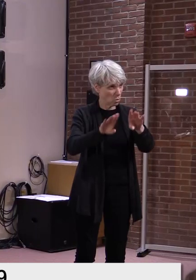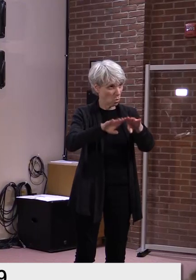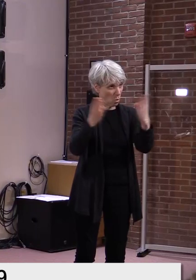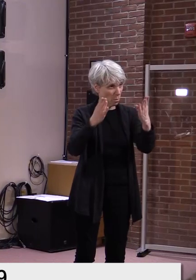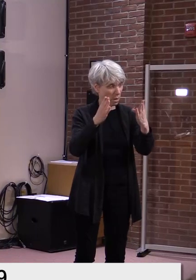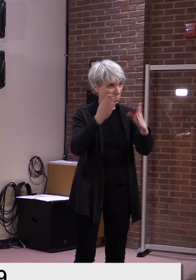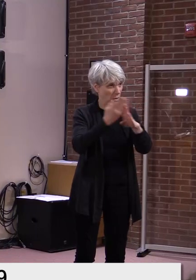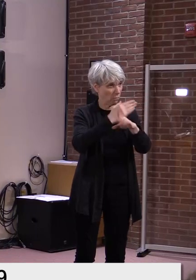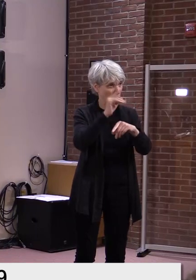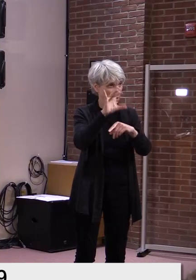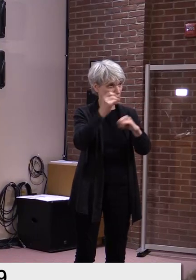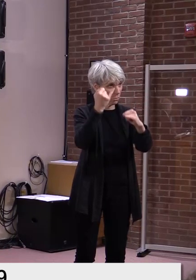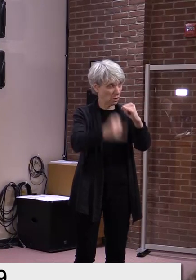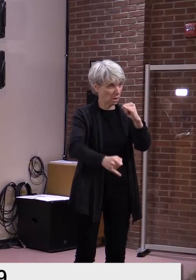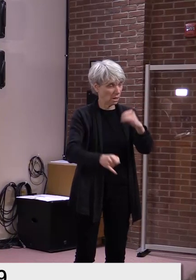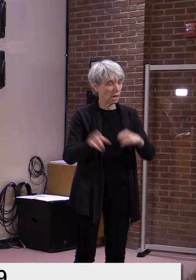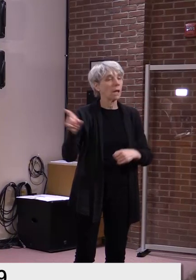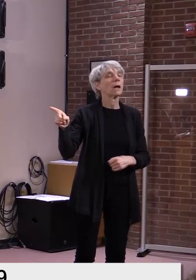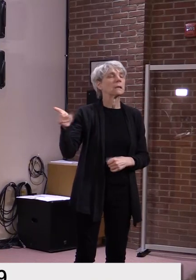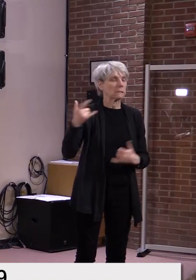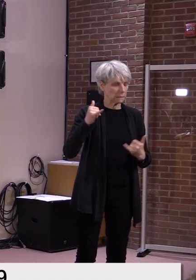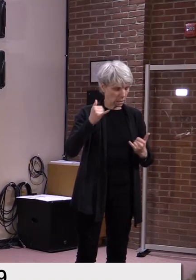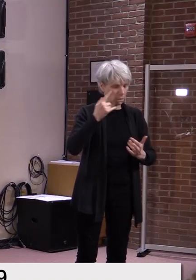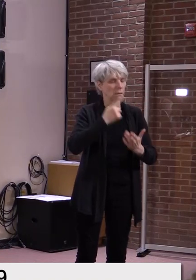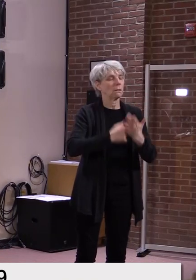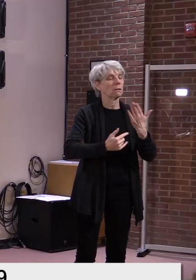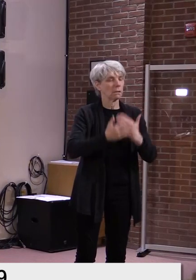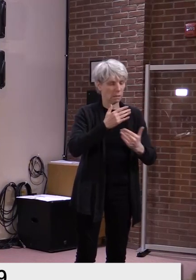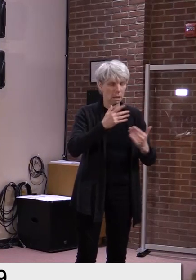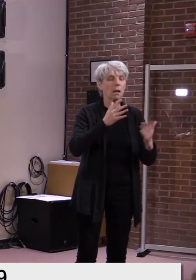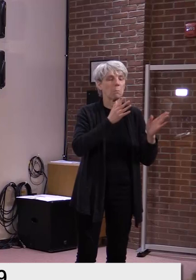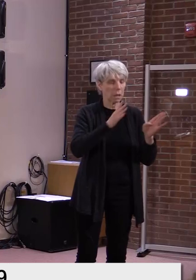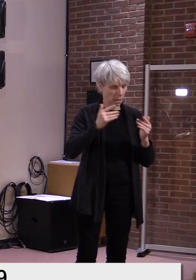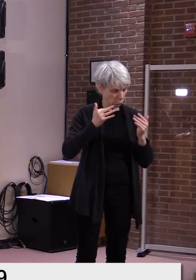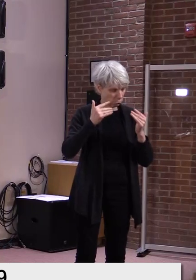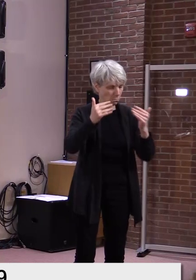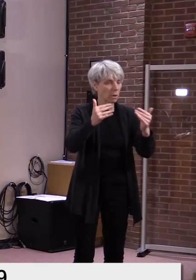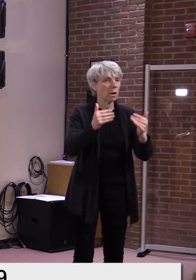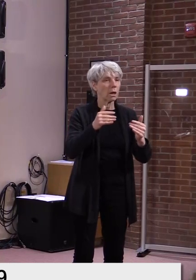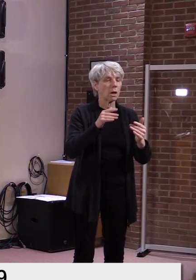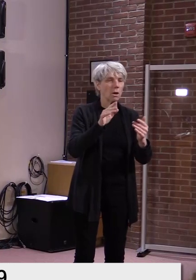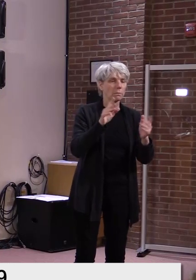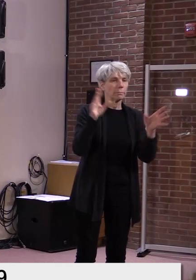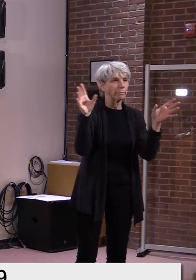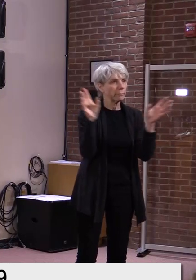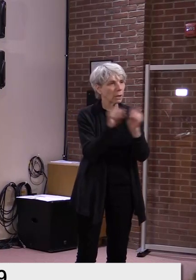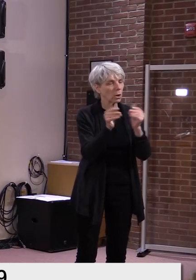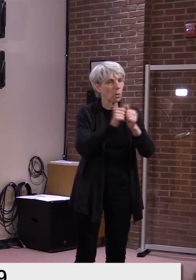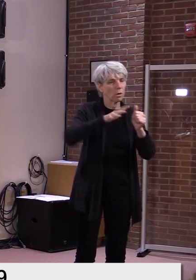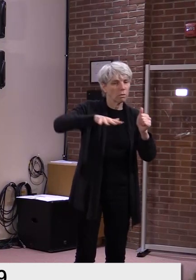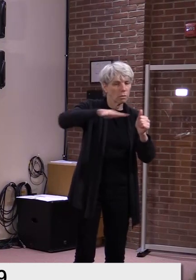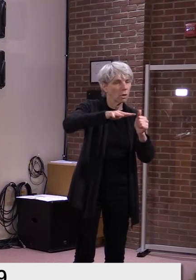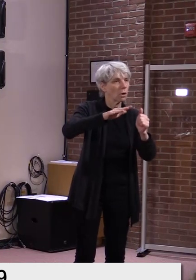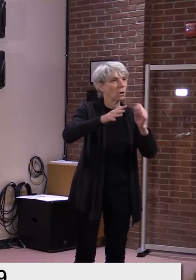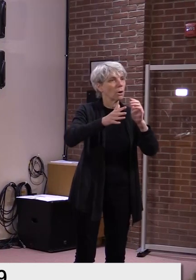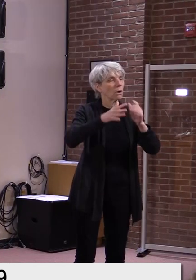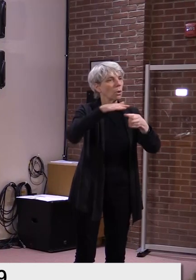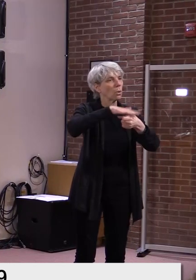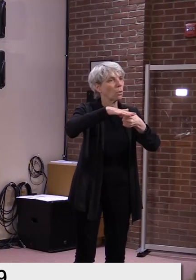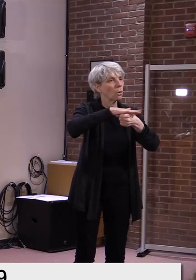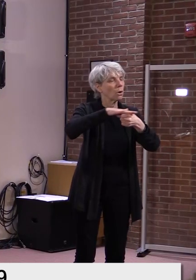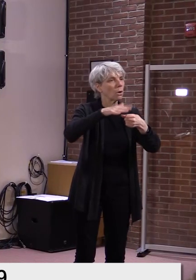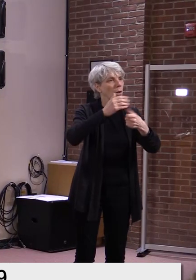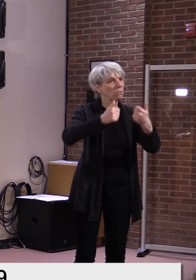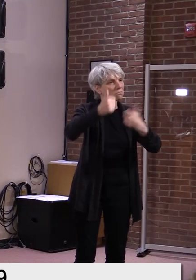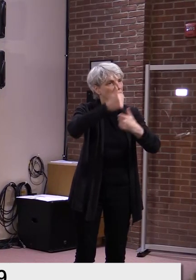plans. We're meeting with local officials as we speak, making sure that we go through the various processes that we have to do at